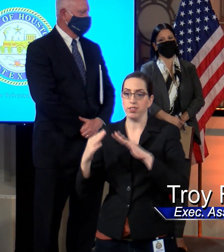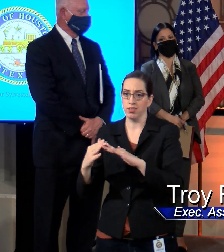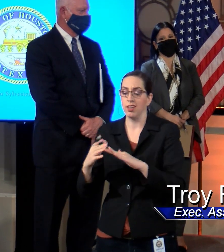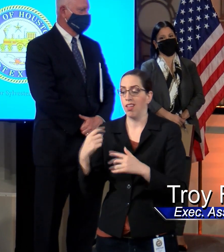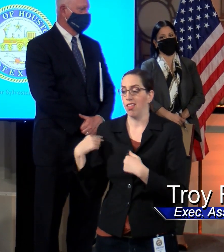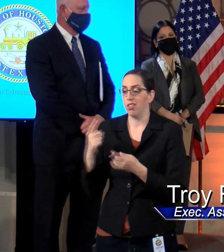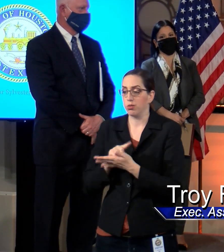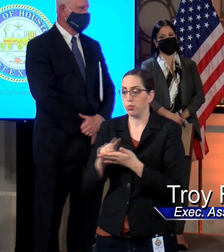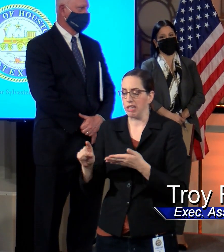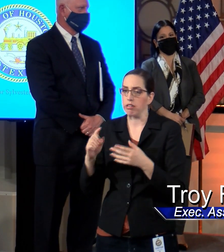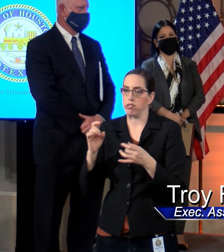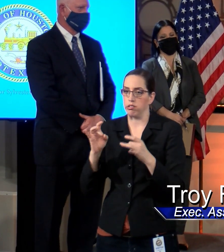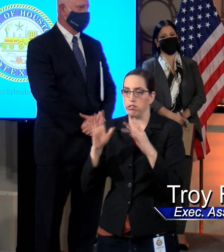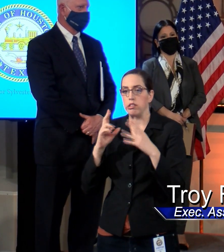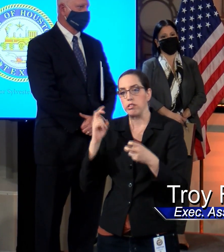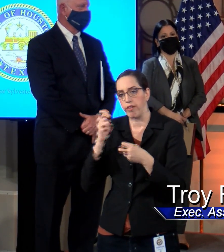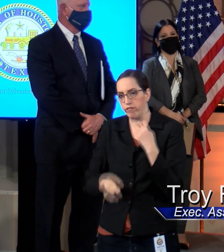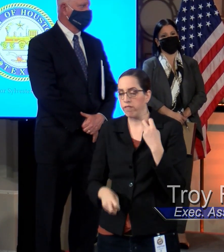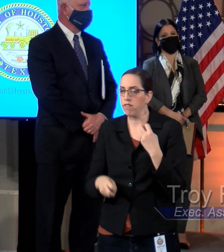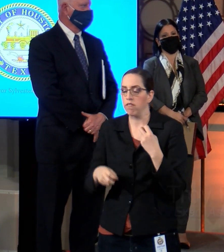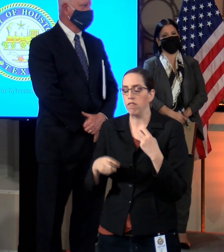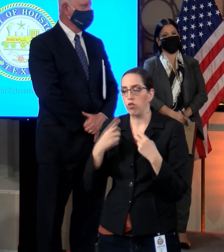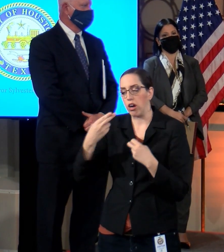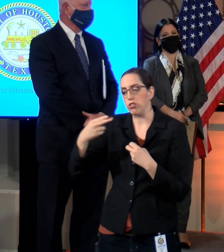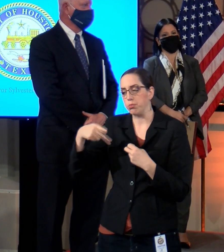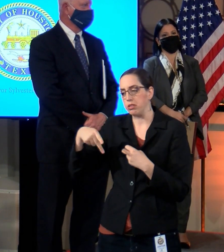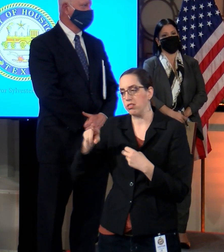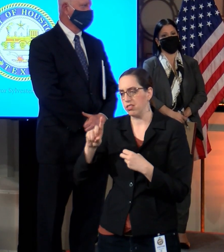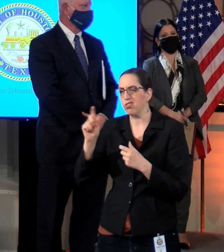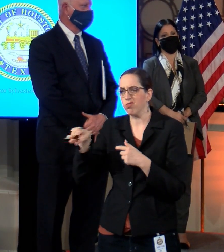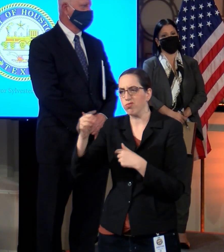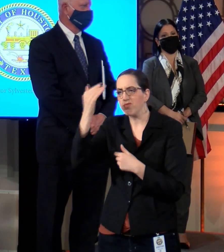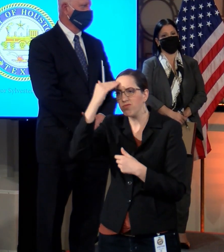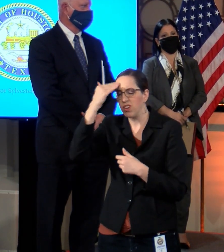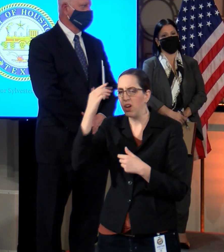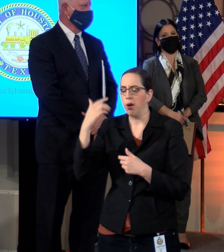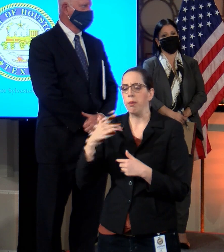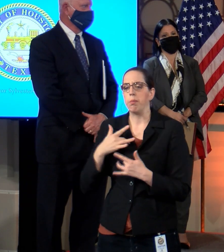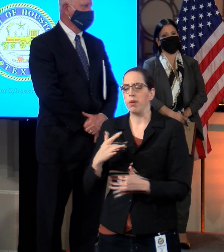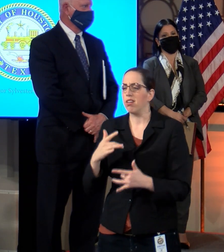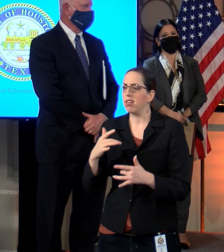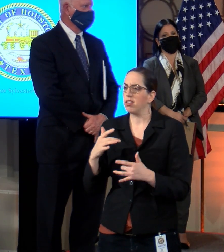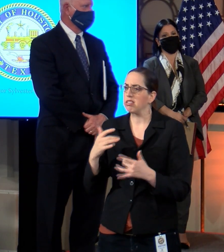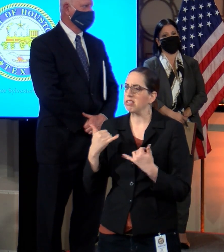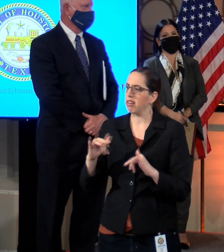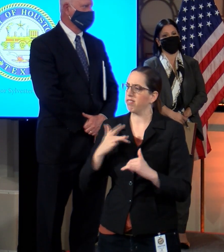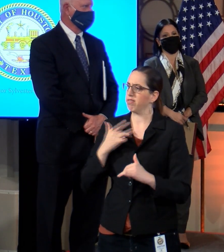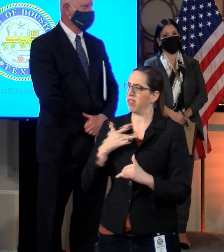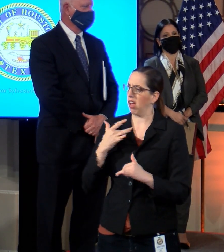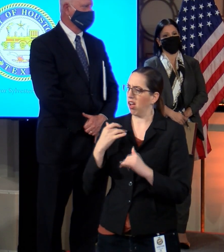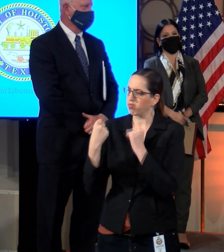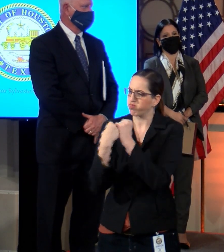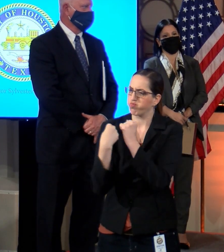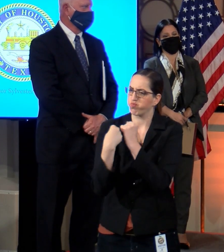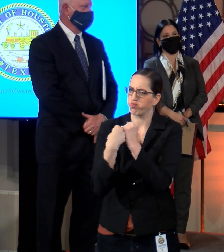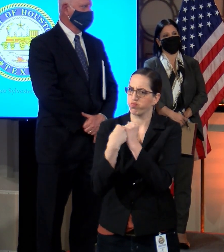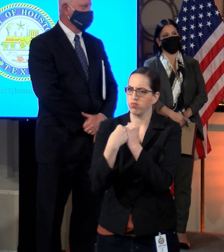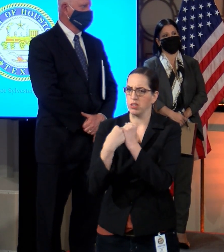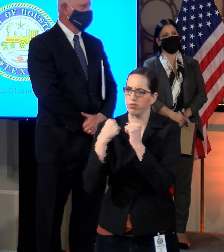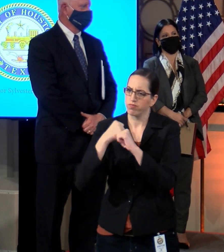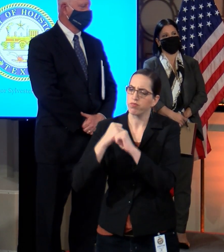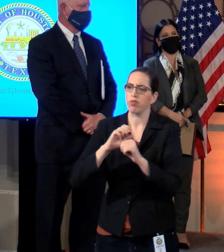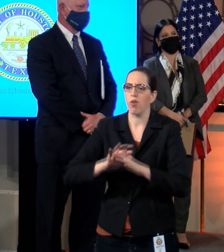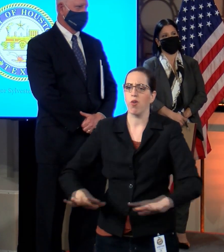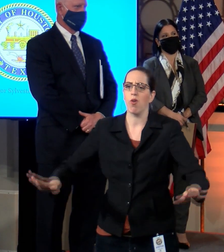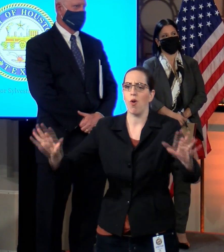tough week in HPD, and everybody knows that, but we get a strong sense of support and security from a great, great public